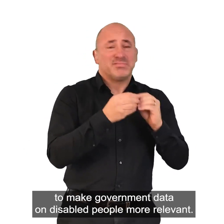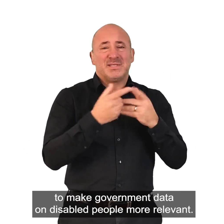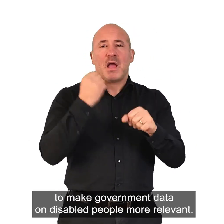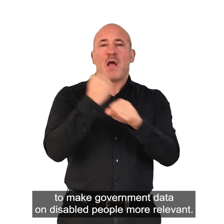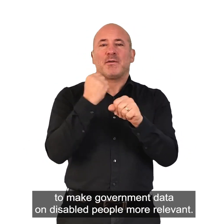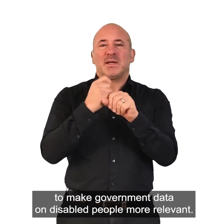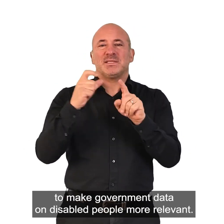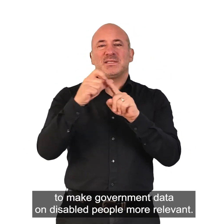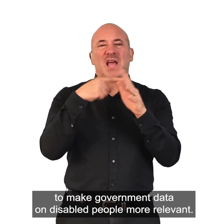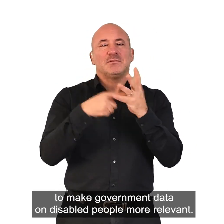relevant.